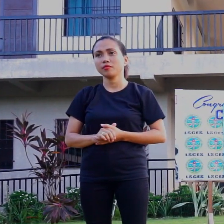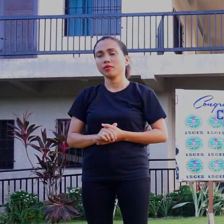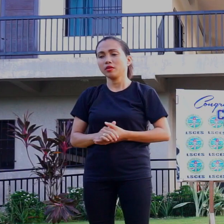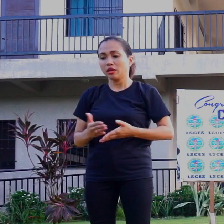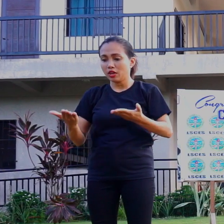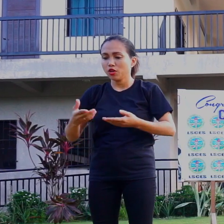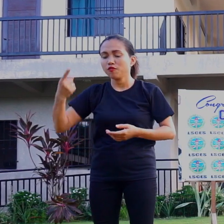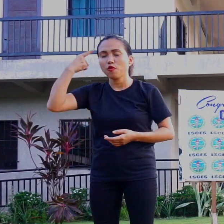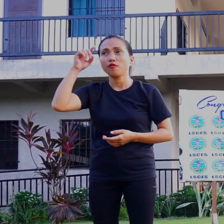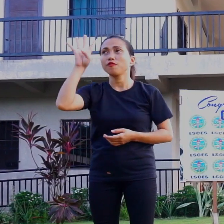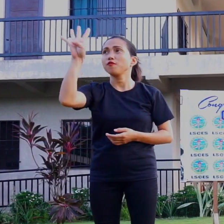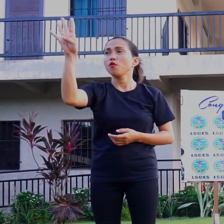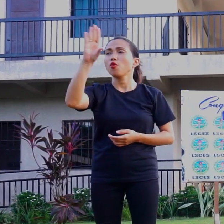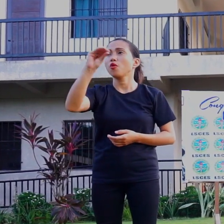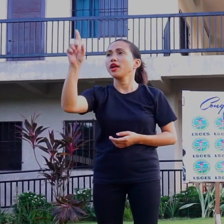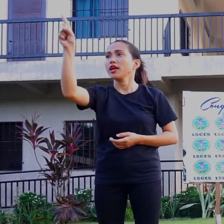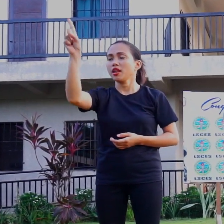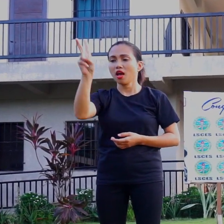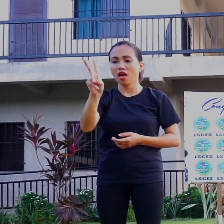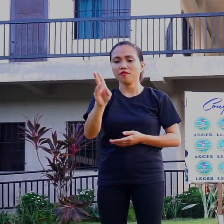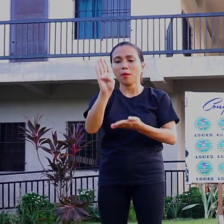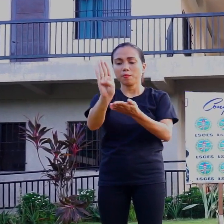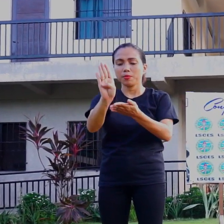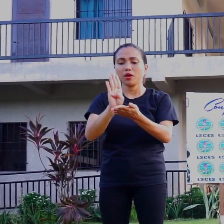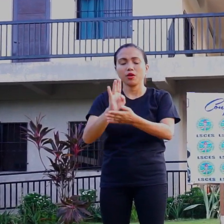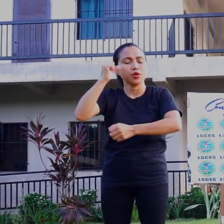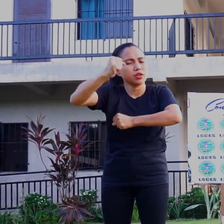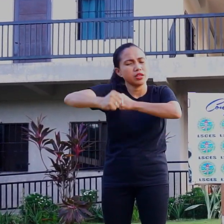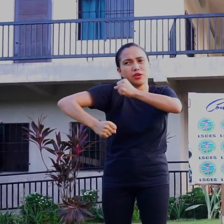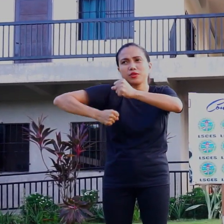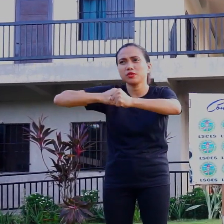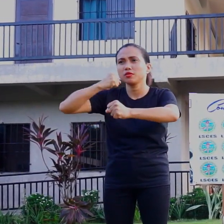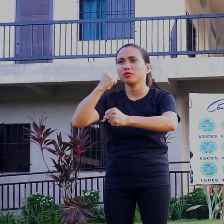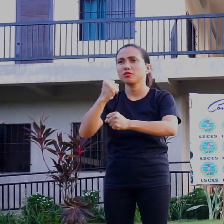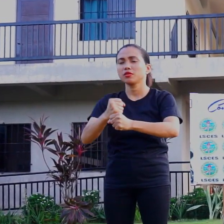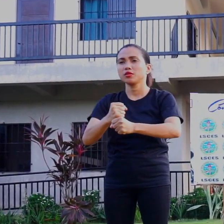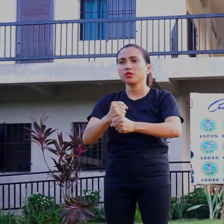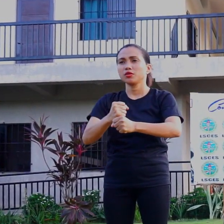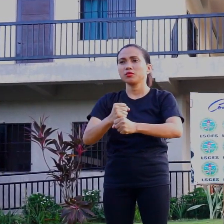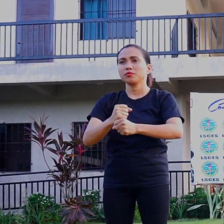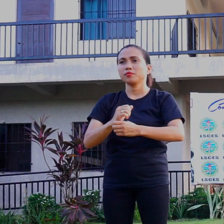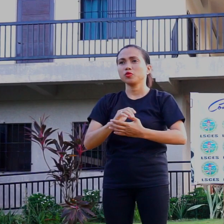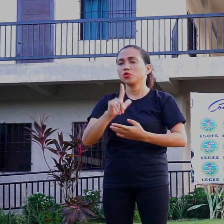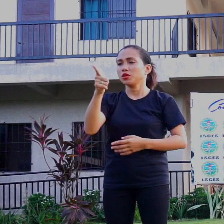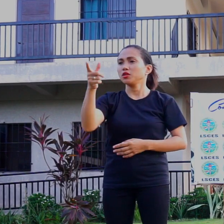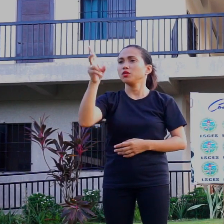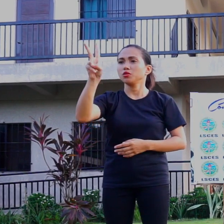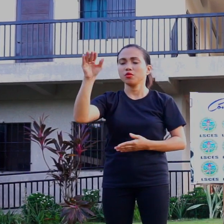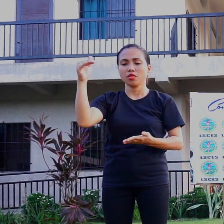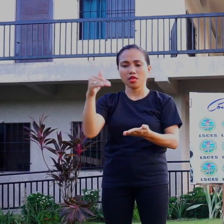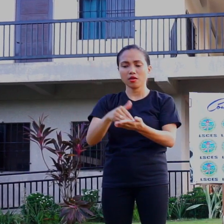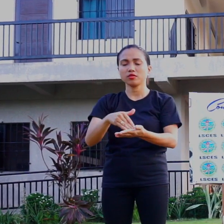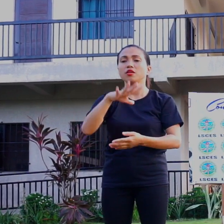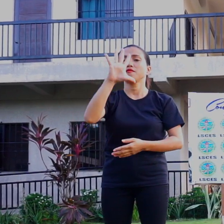I've been here for over four and a half billion years. 22